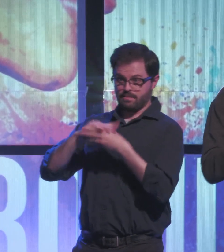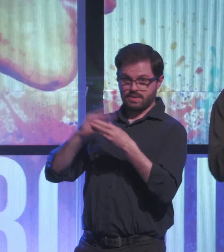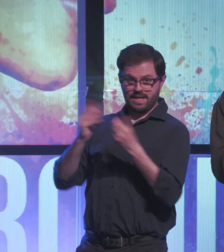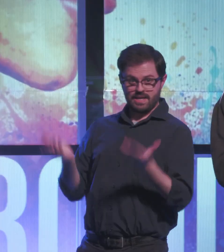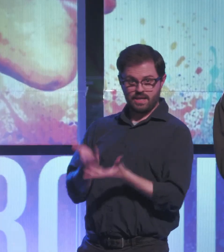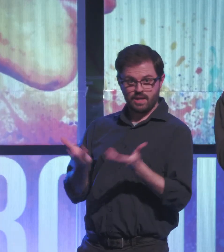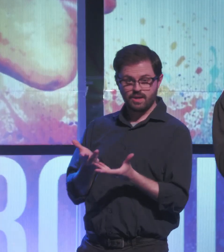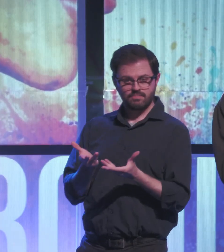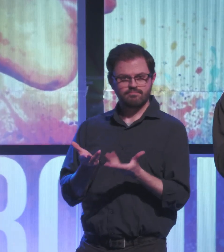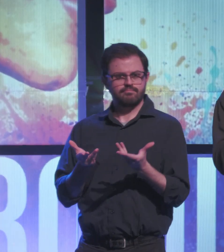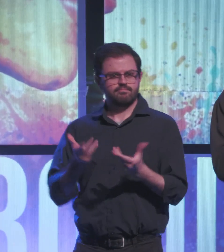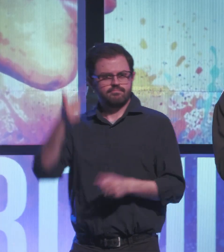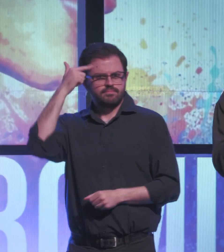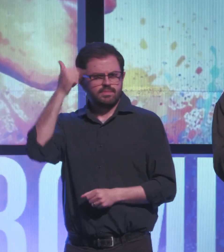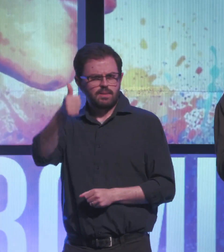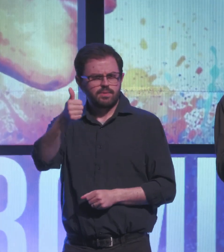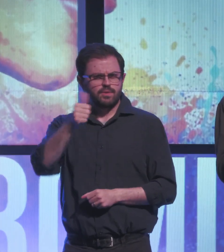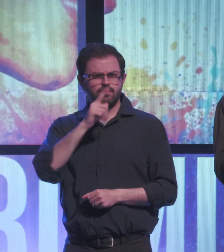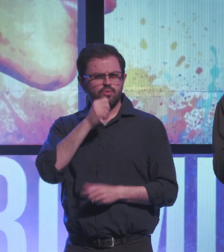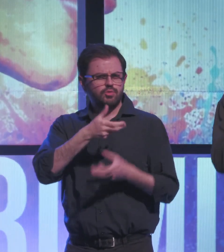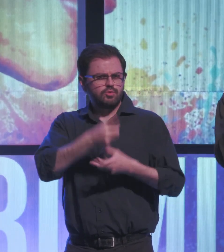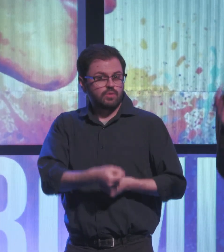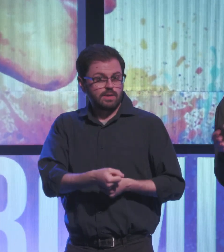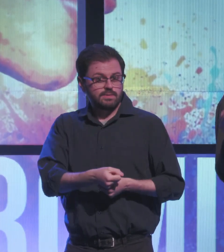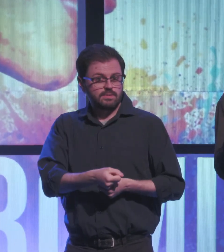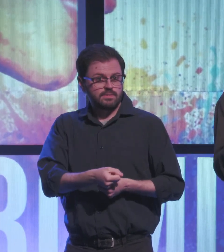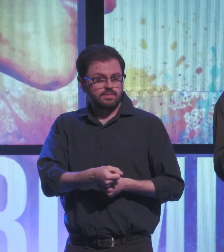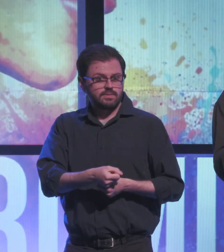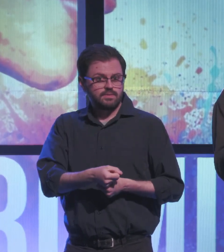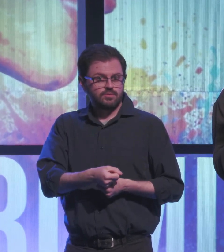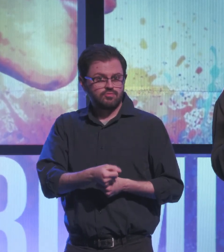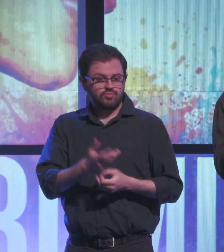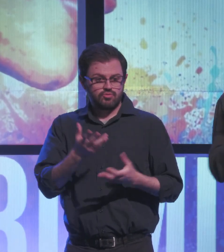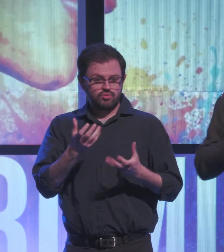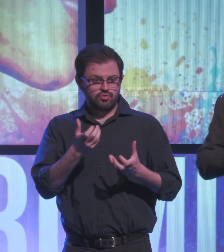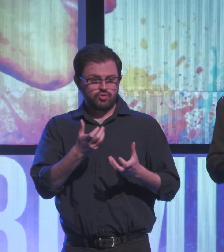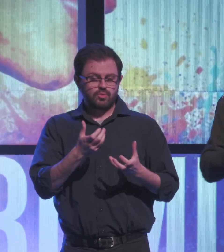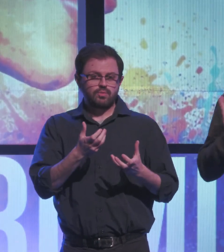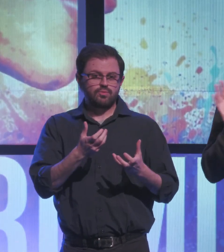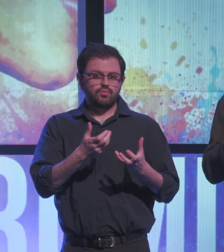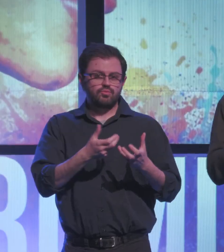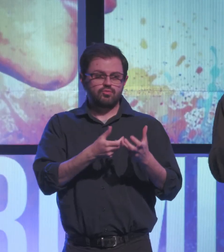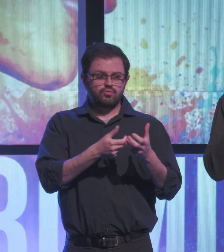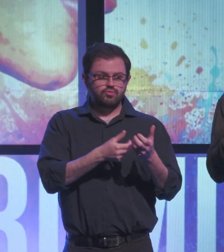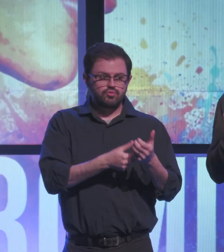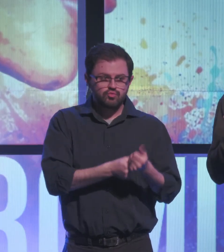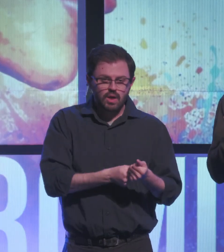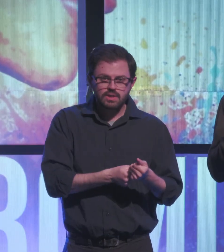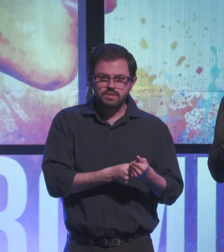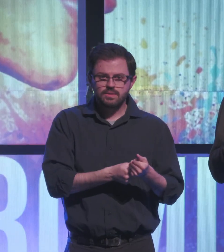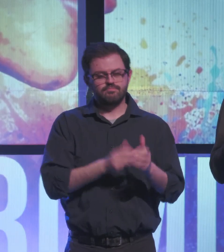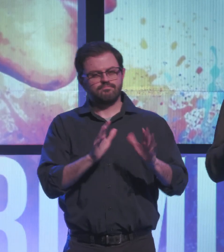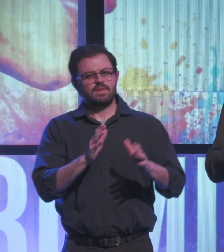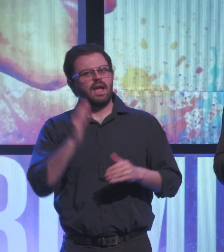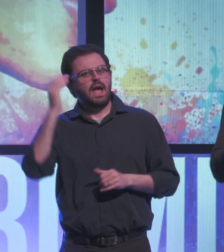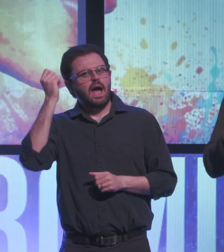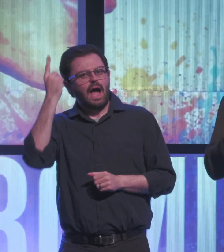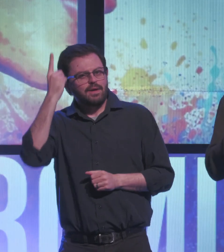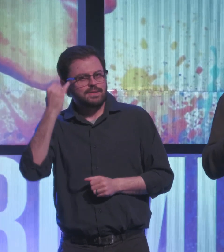Like, what do you want to trust? Like your faith community? I mean, I know you might not want to trust your pastor. I totally understand